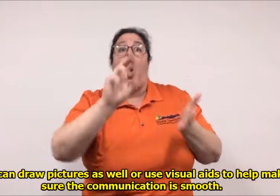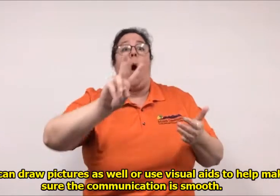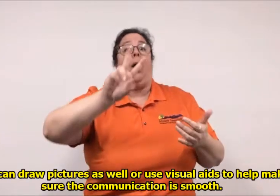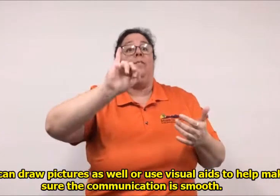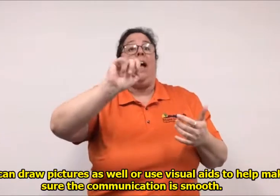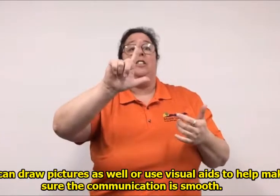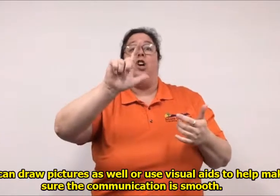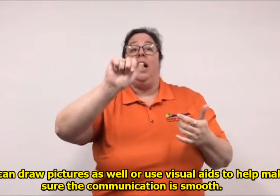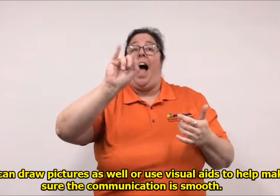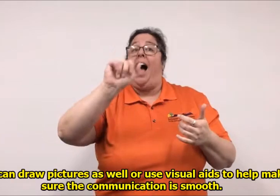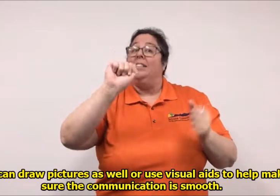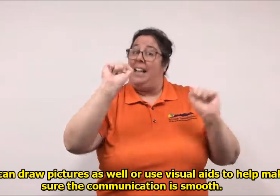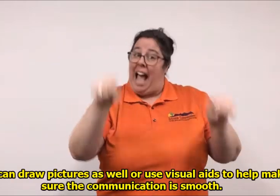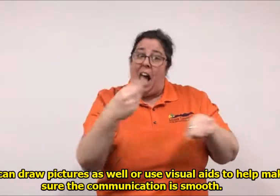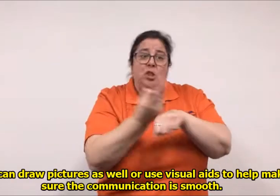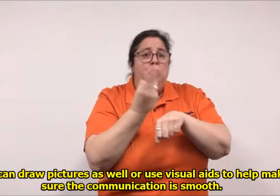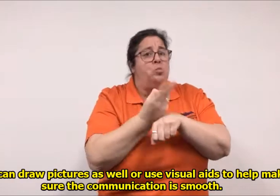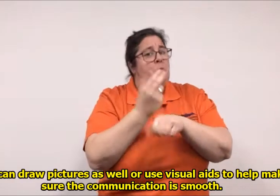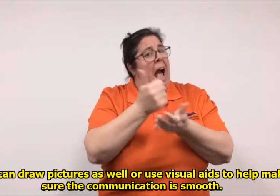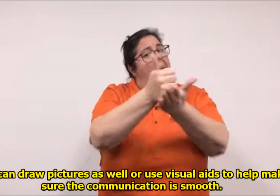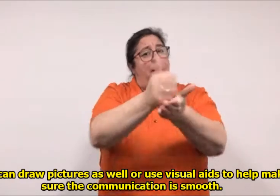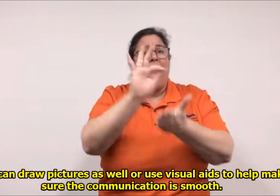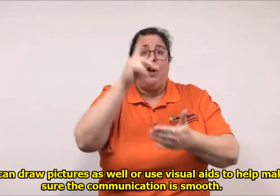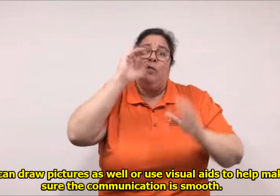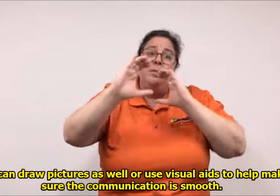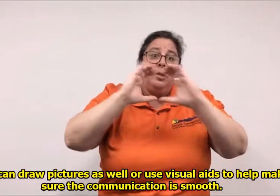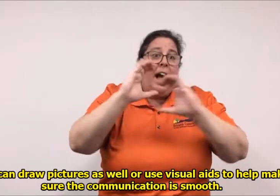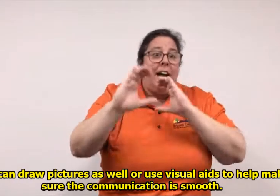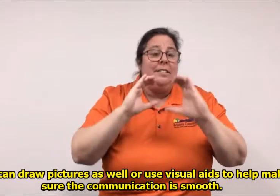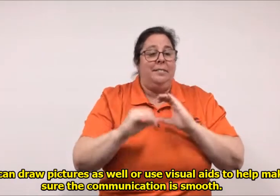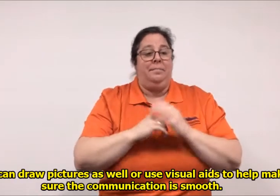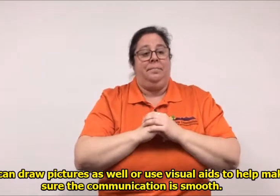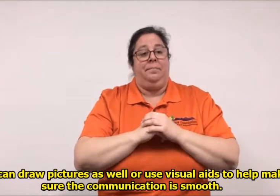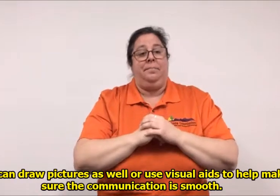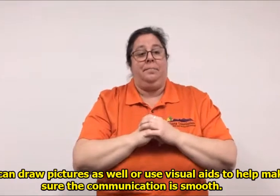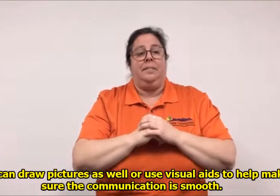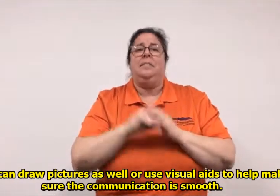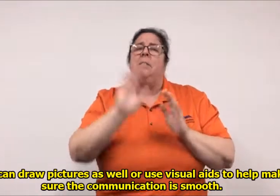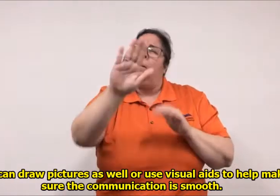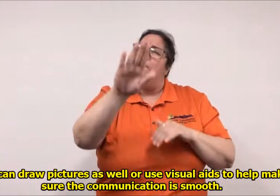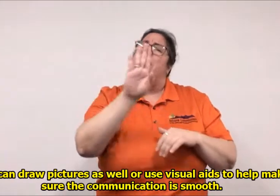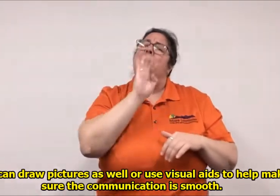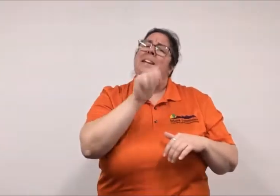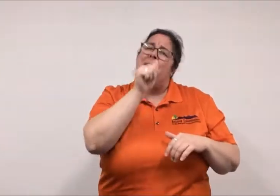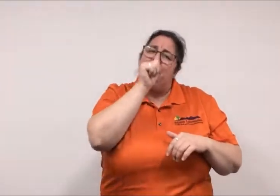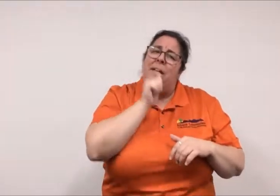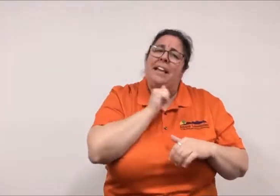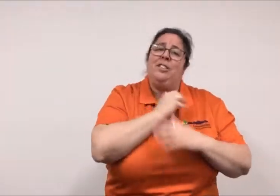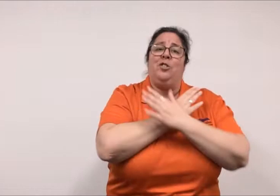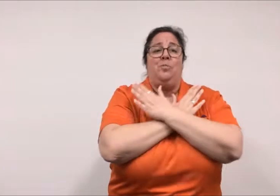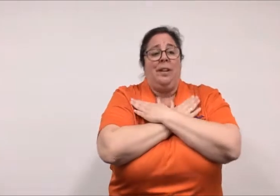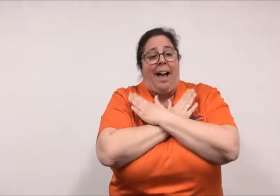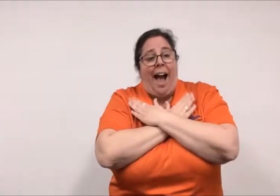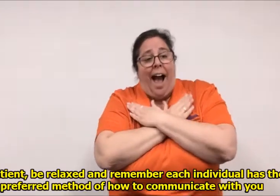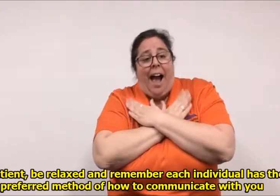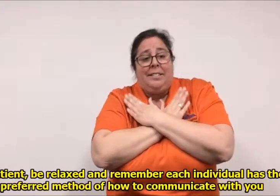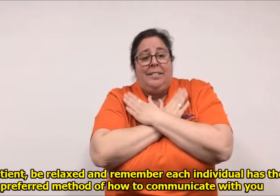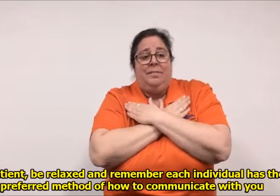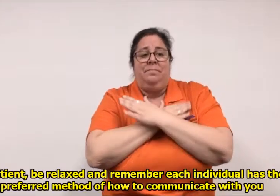as well, or use visual aids to help make sure the communication is smooth. Be patient,